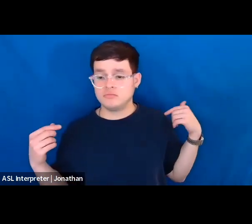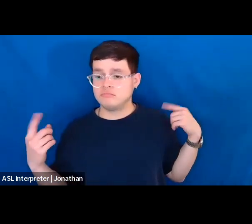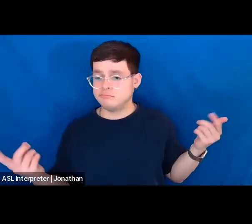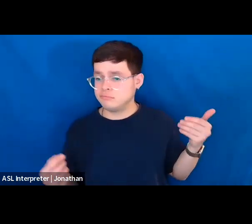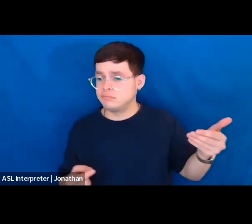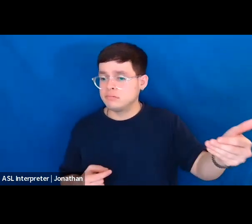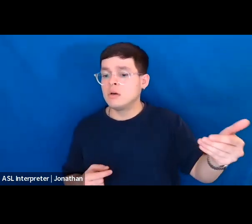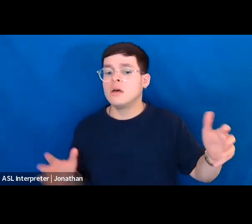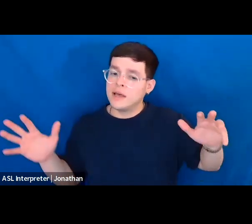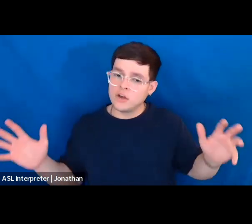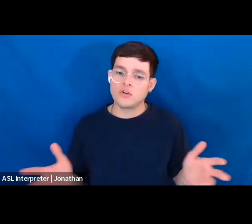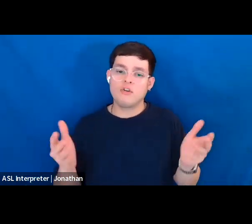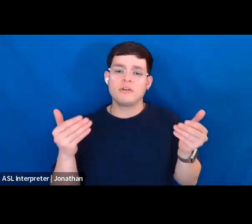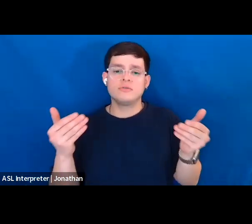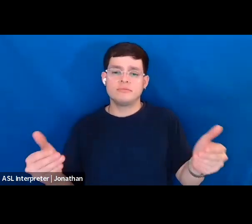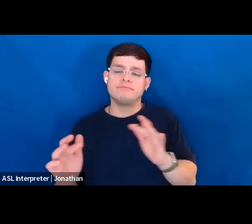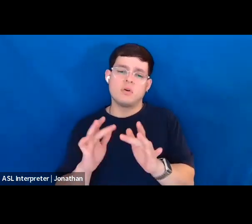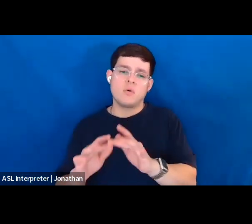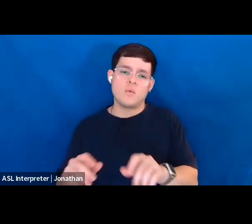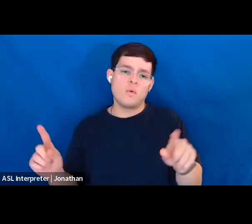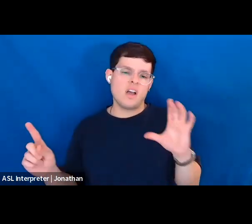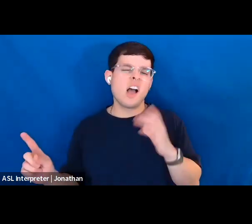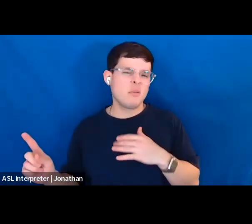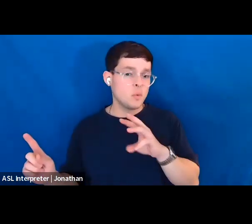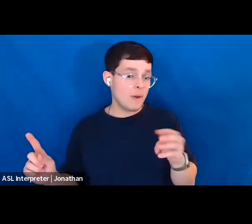we encourage you to find us at our website,